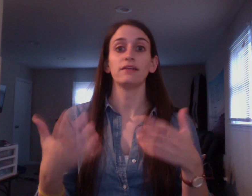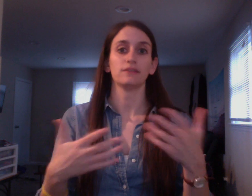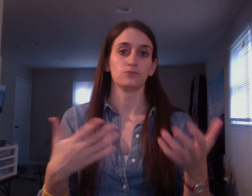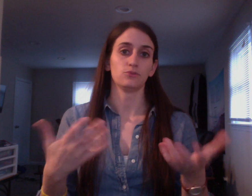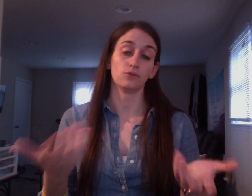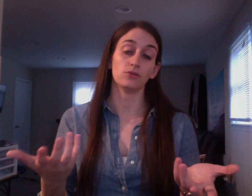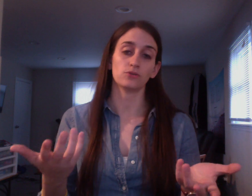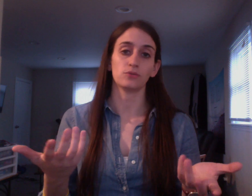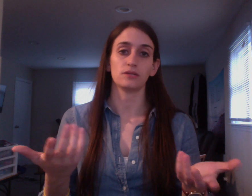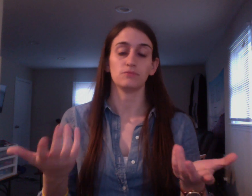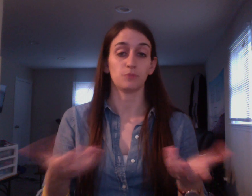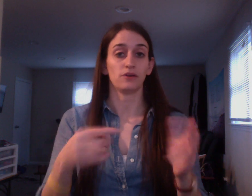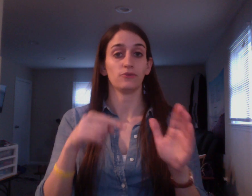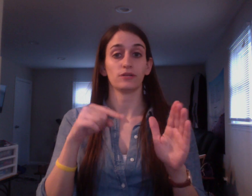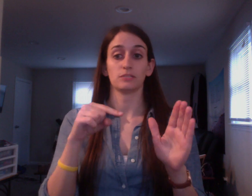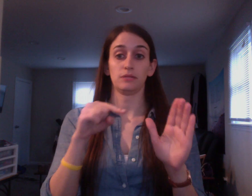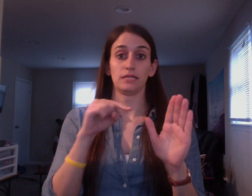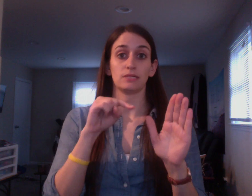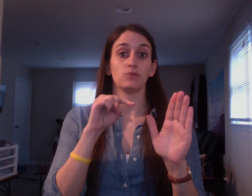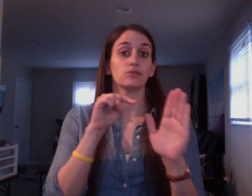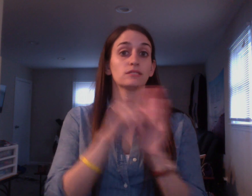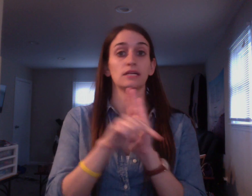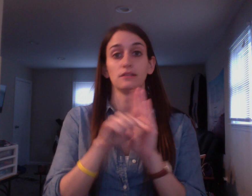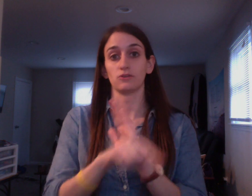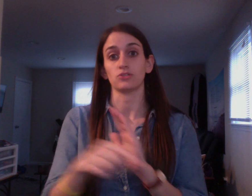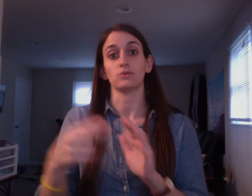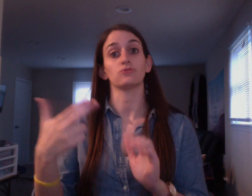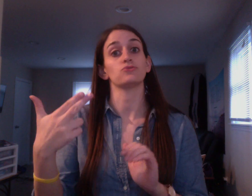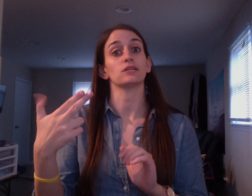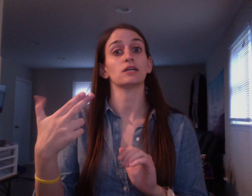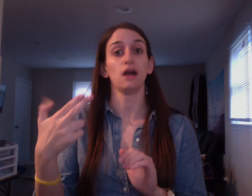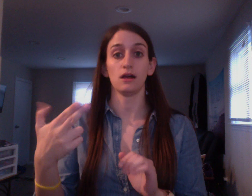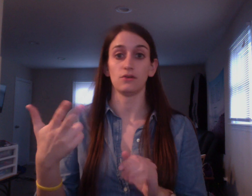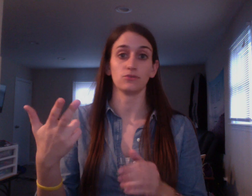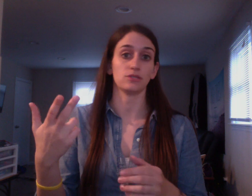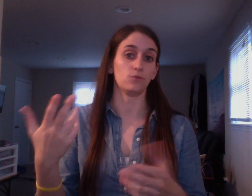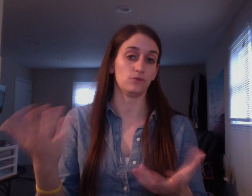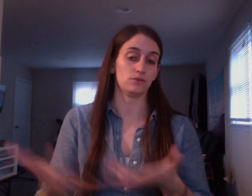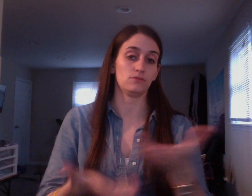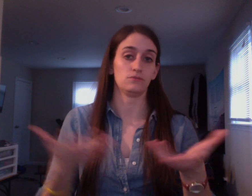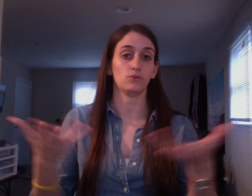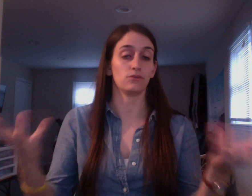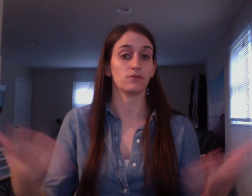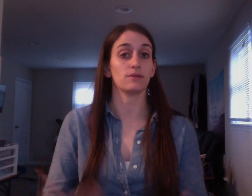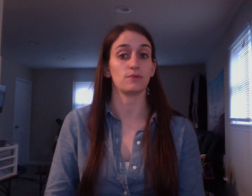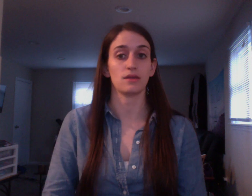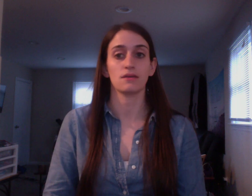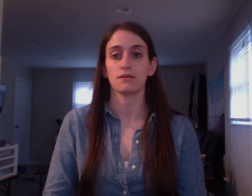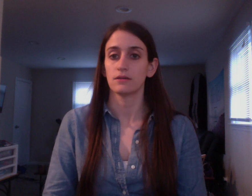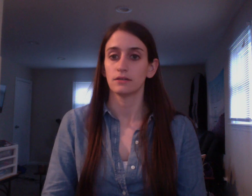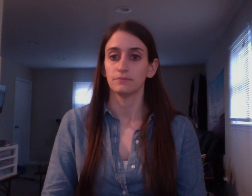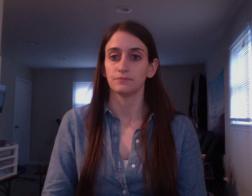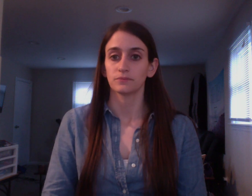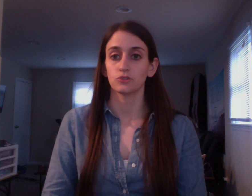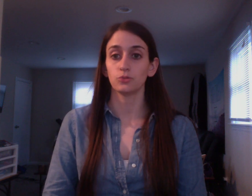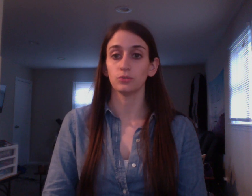violence, which would also be spelled or explained. Someone who's killing, or someone who's using a gun, or someone, whatever it may be. To